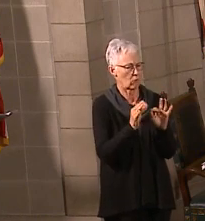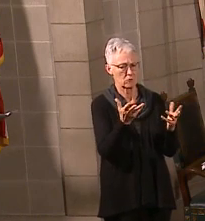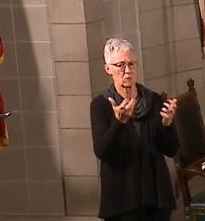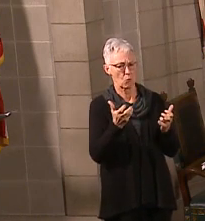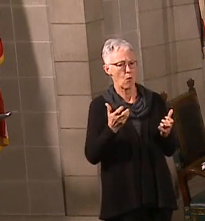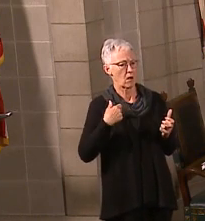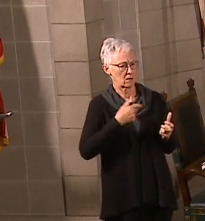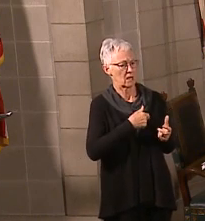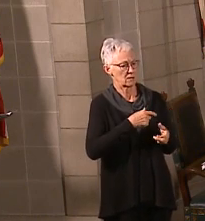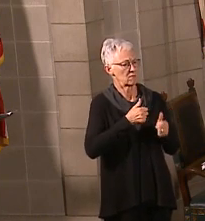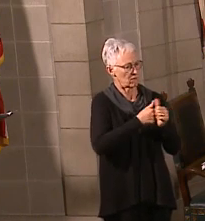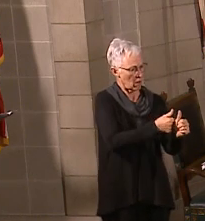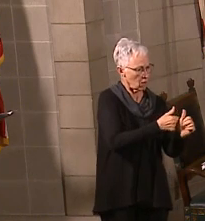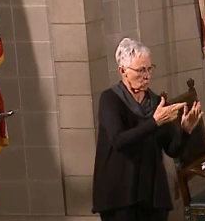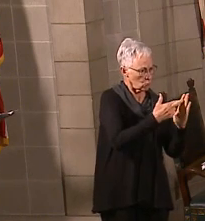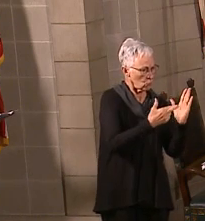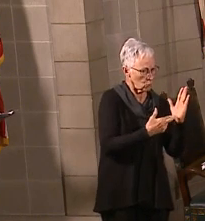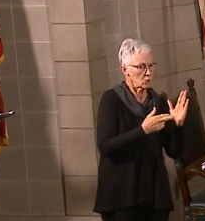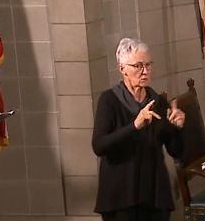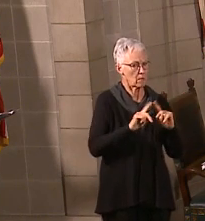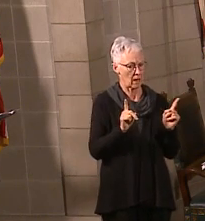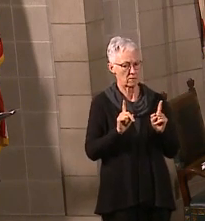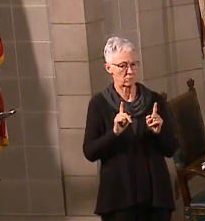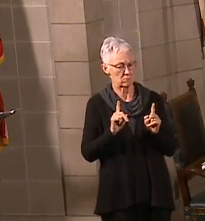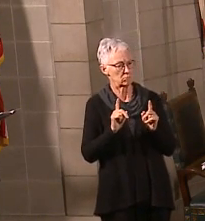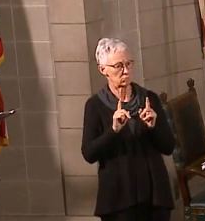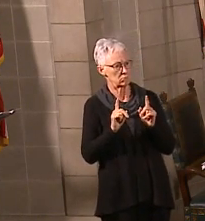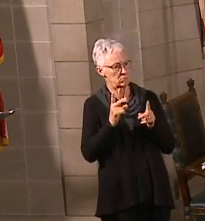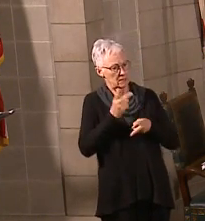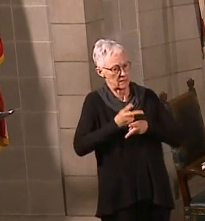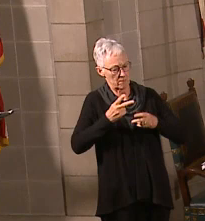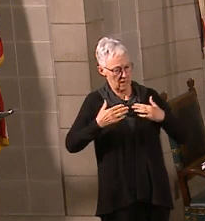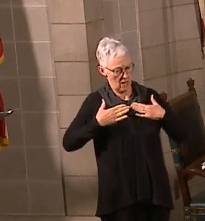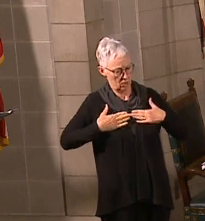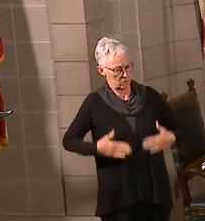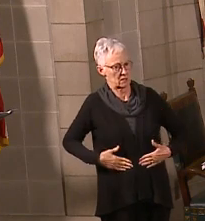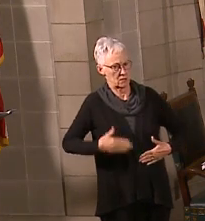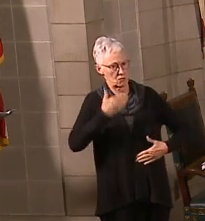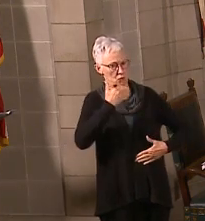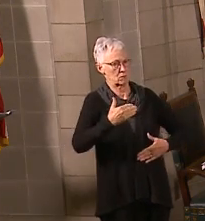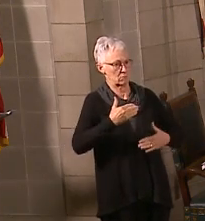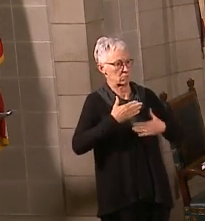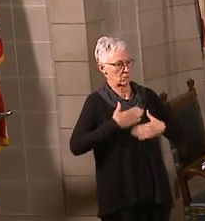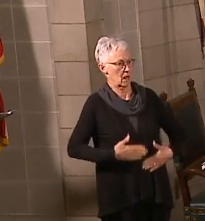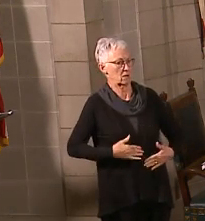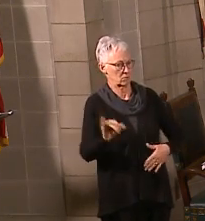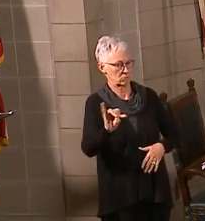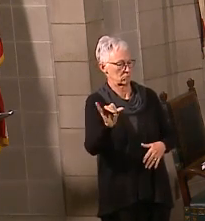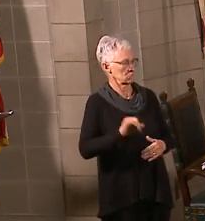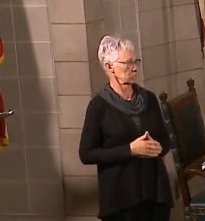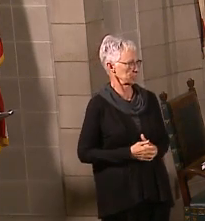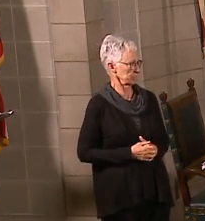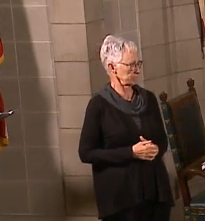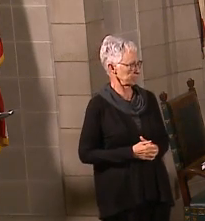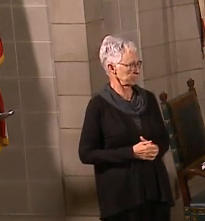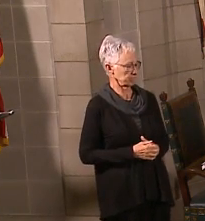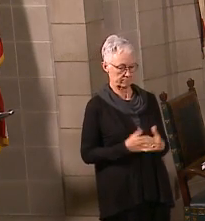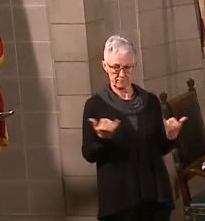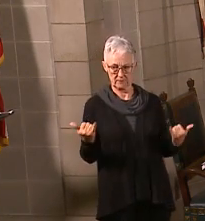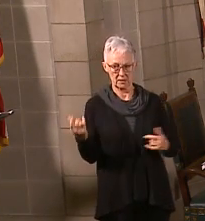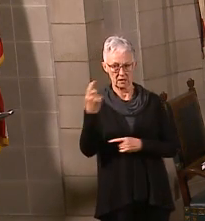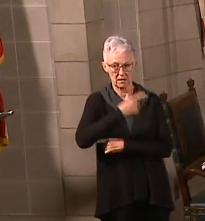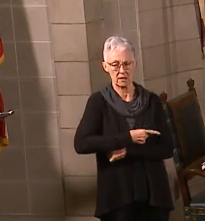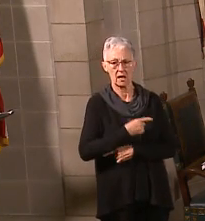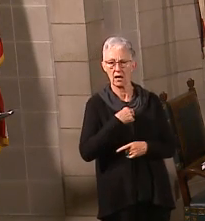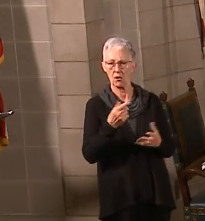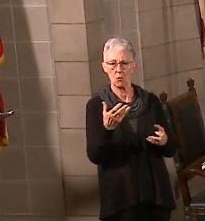these 6 rules to keep Nebraska healthy. To start off today, I think I will also just want to hit upon some